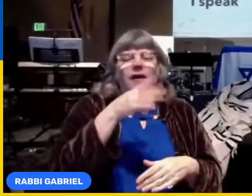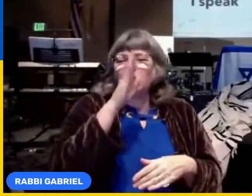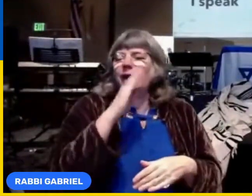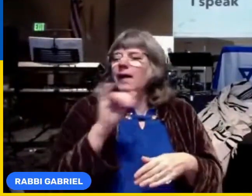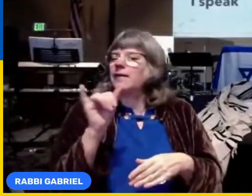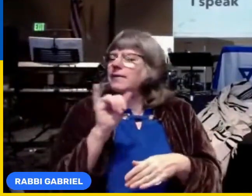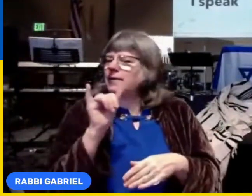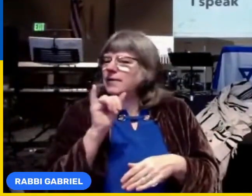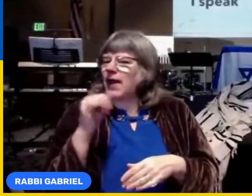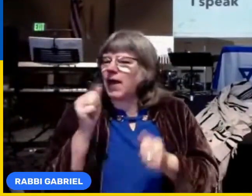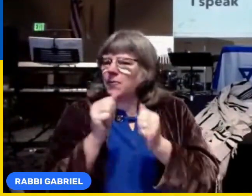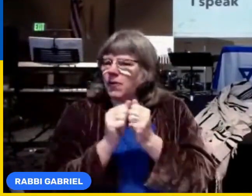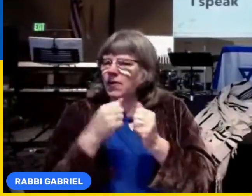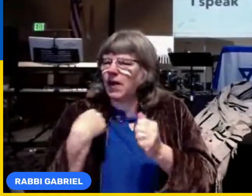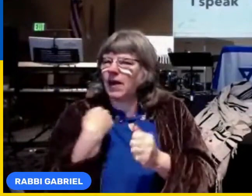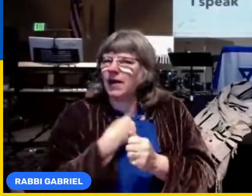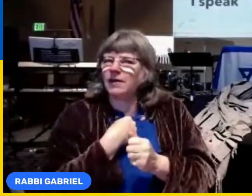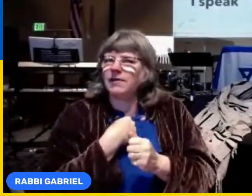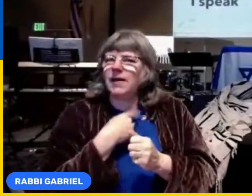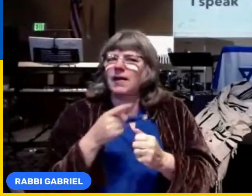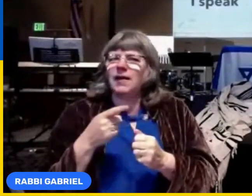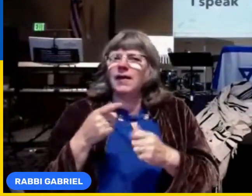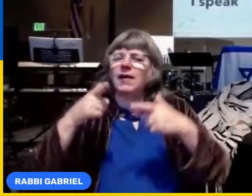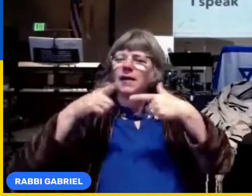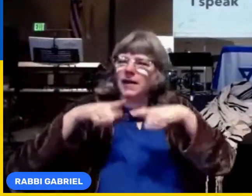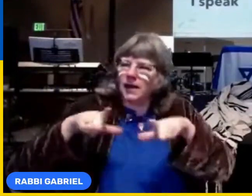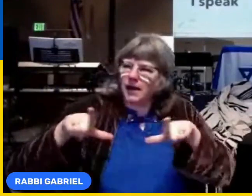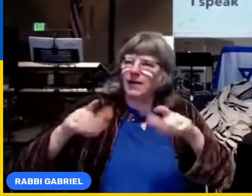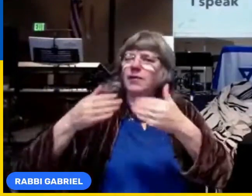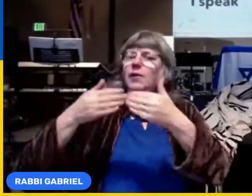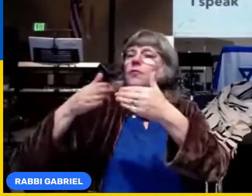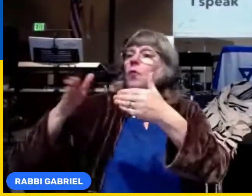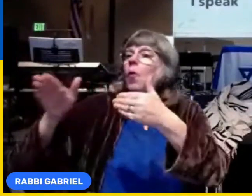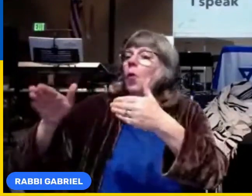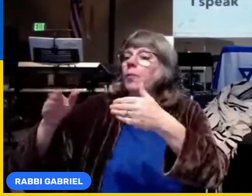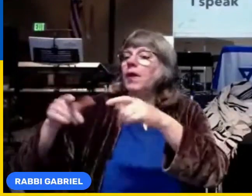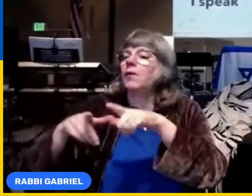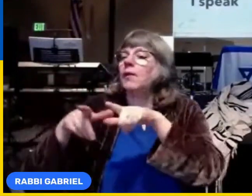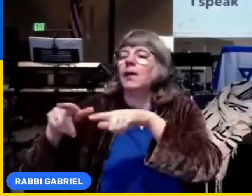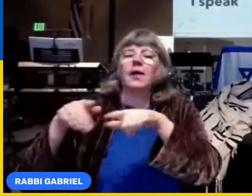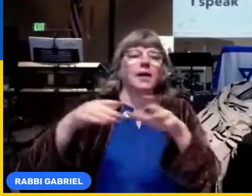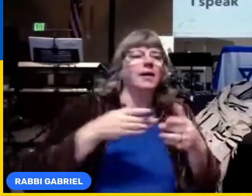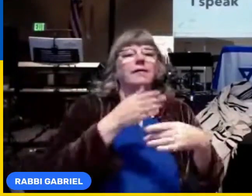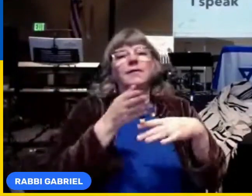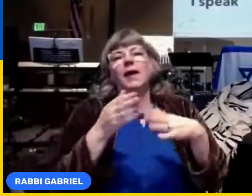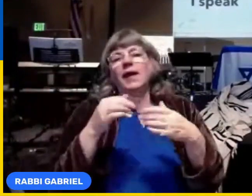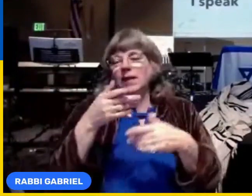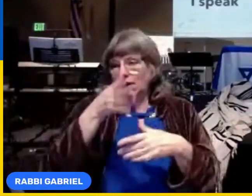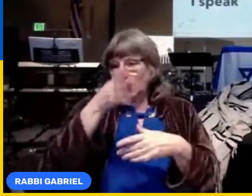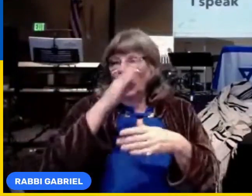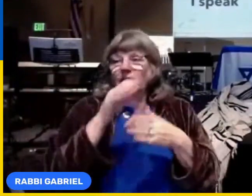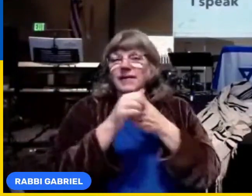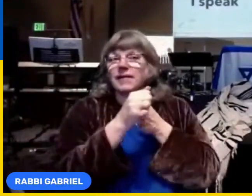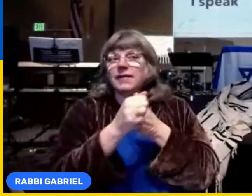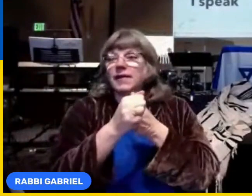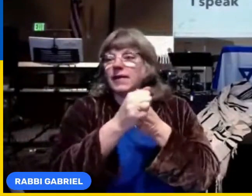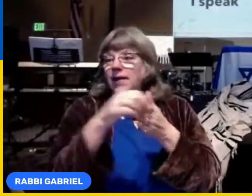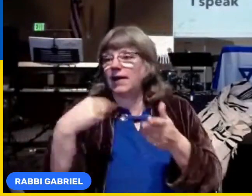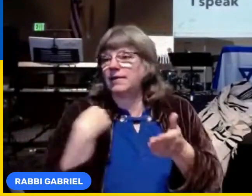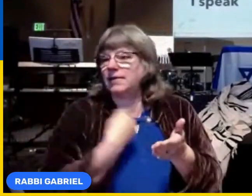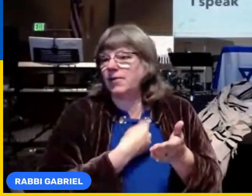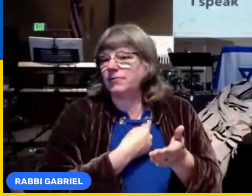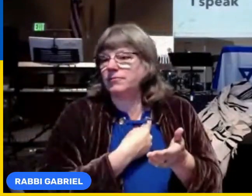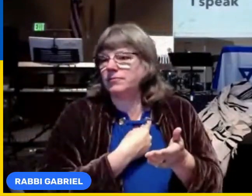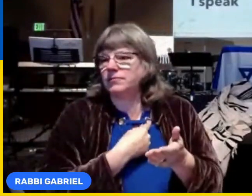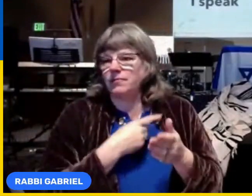opens doors, close other ones, lets this happen so that we seem to go, la, la, la, la, la, and we don't know. We end up in the place